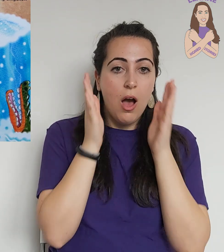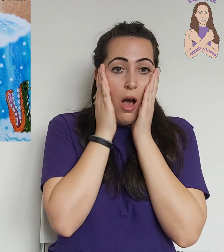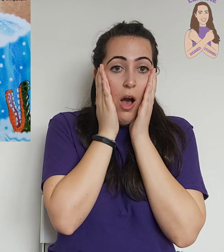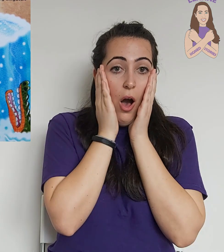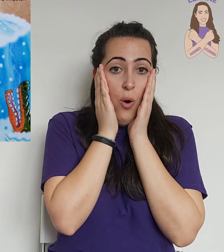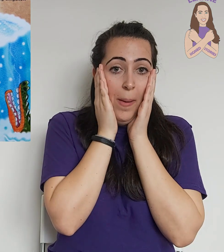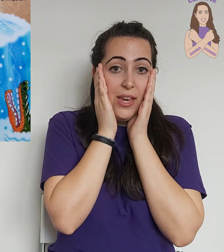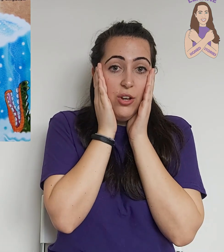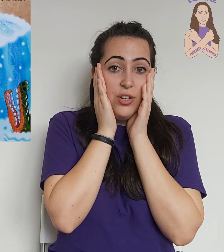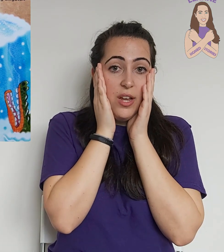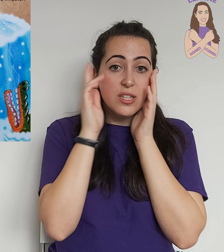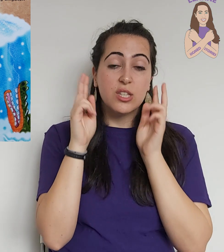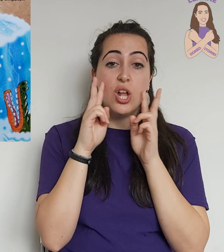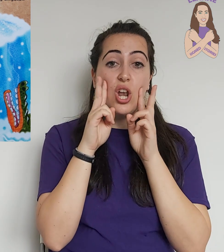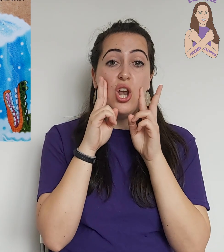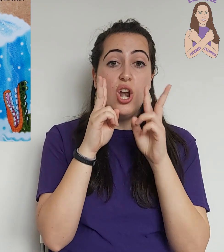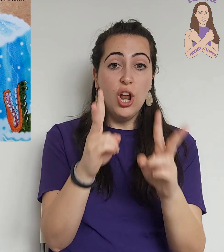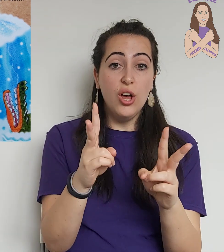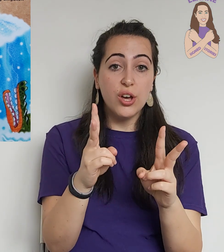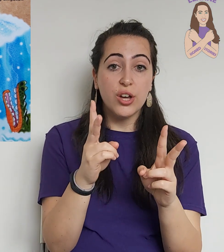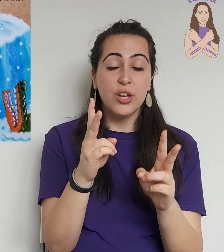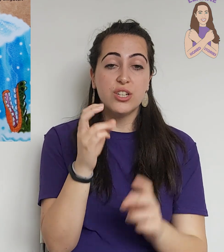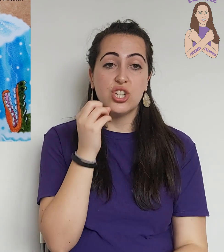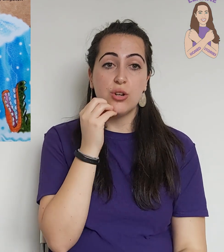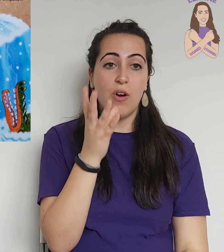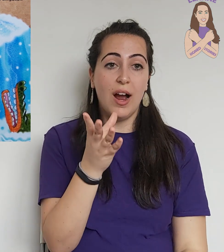Oh my goodness, look, she cried.